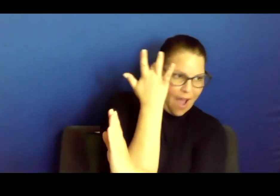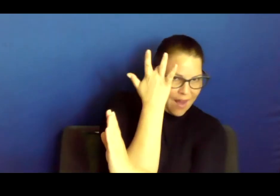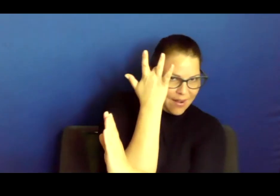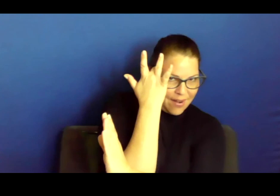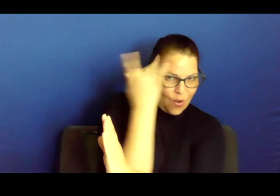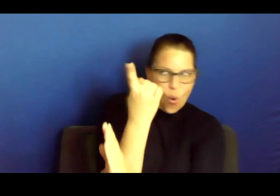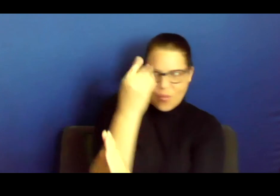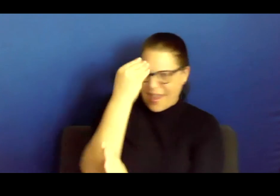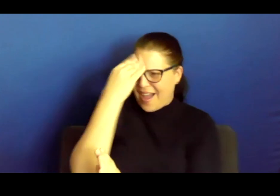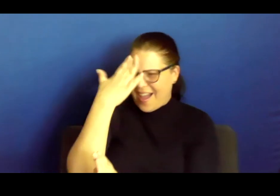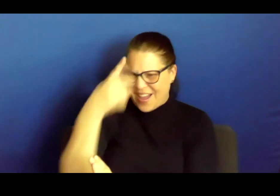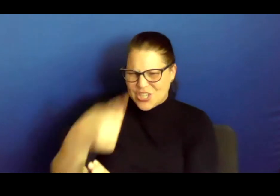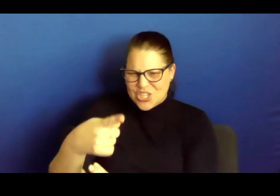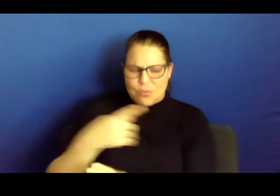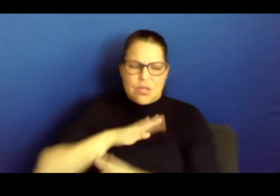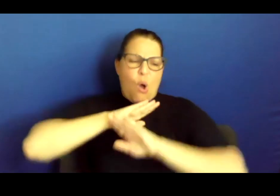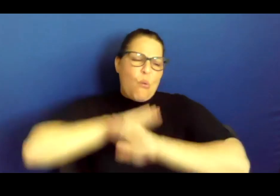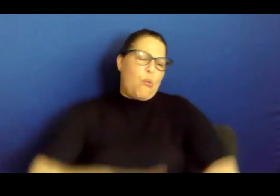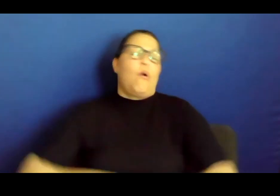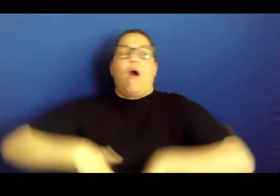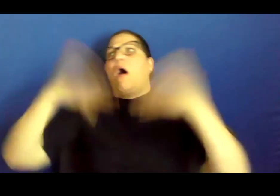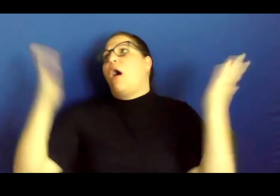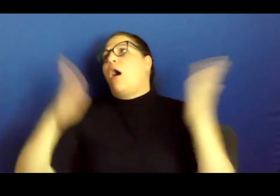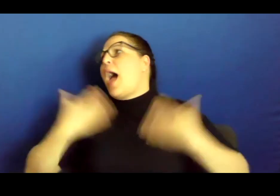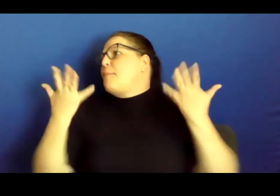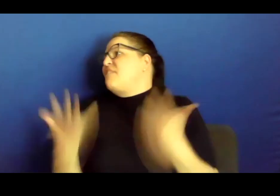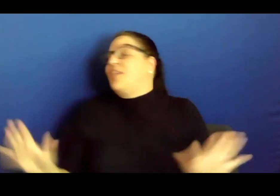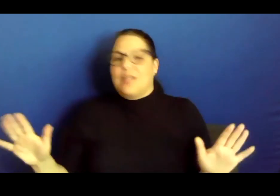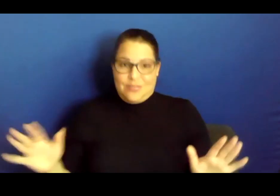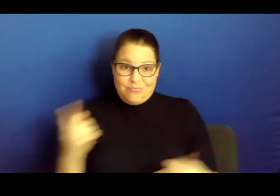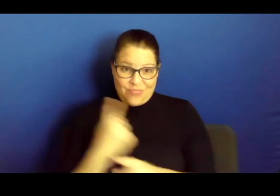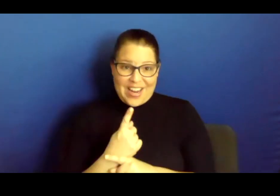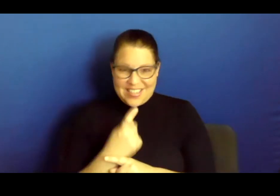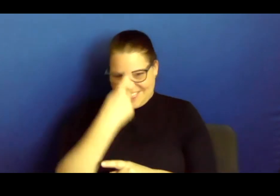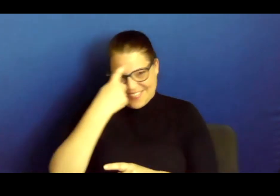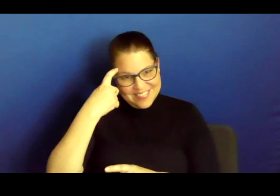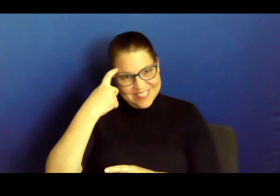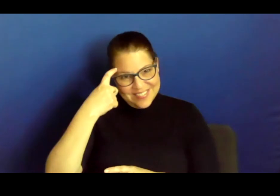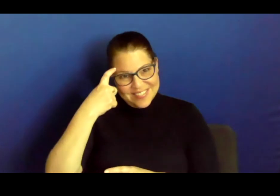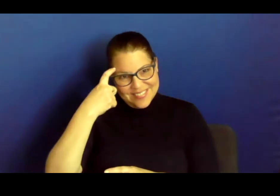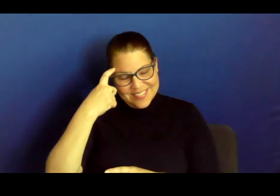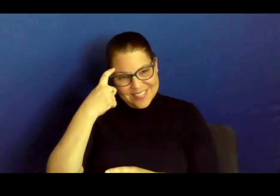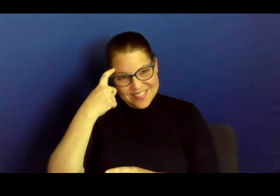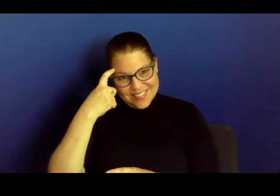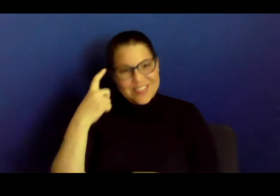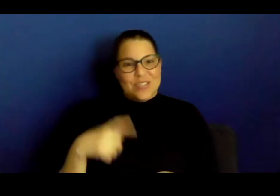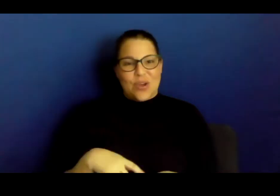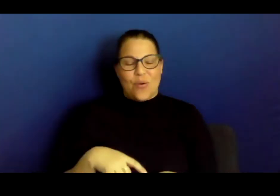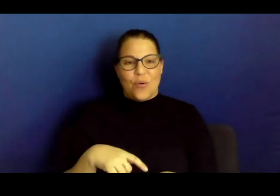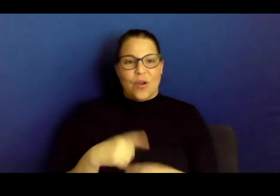You will just remember that I was relieved and happy that this was over, right? So until the last person of you